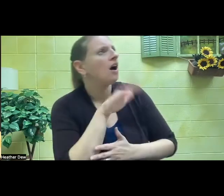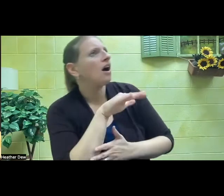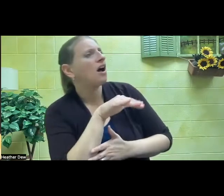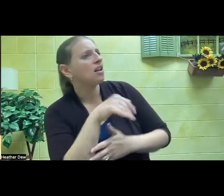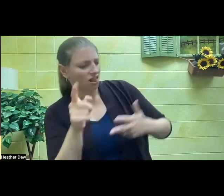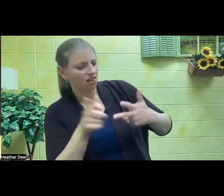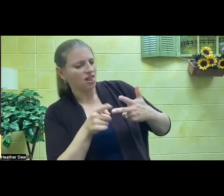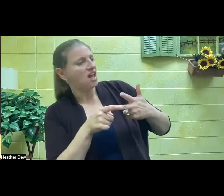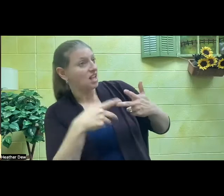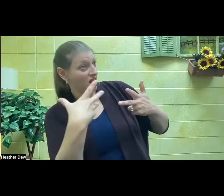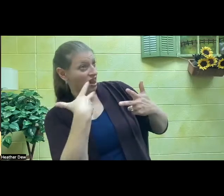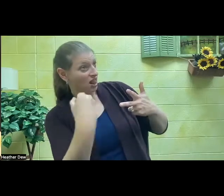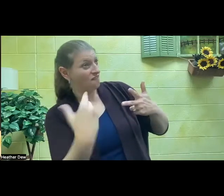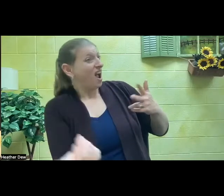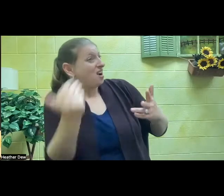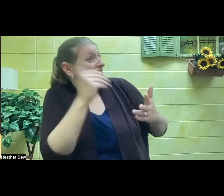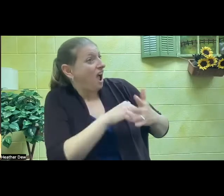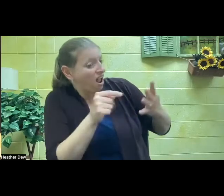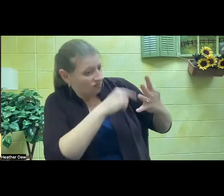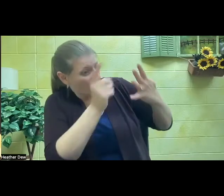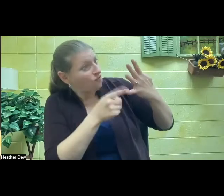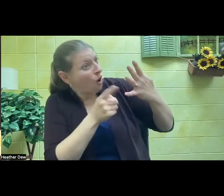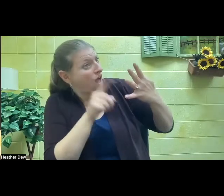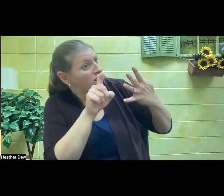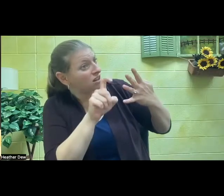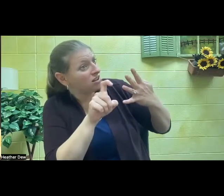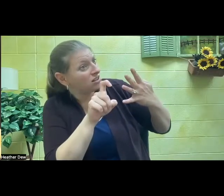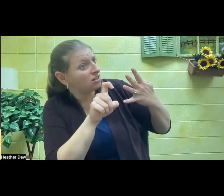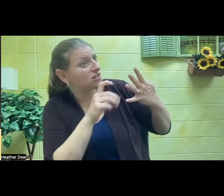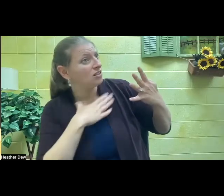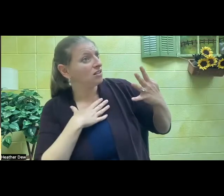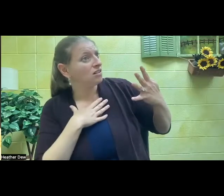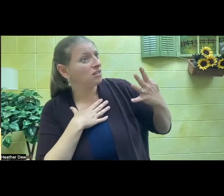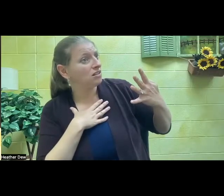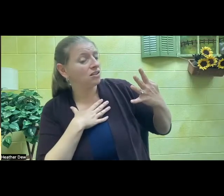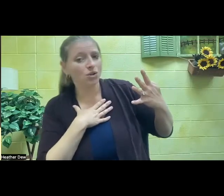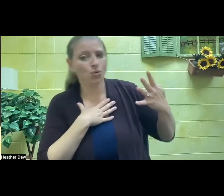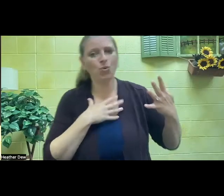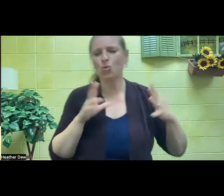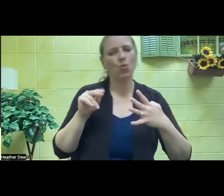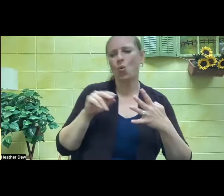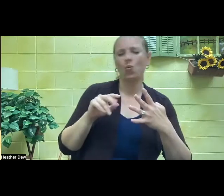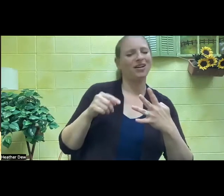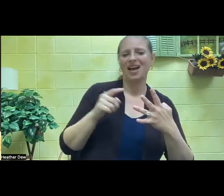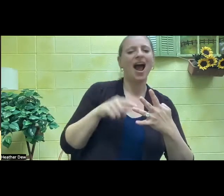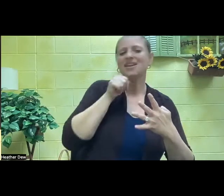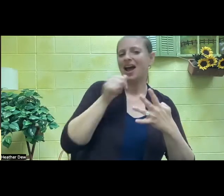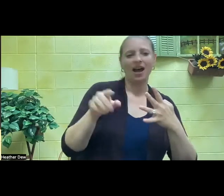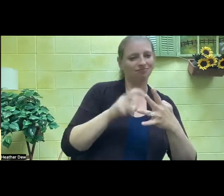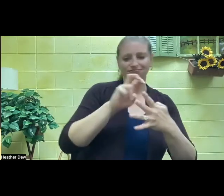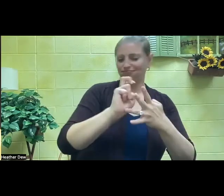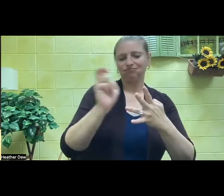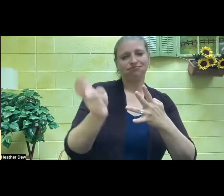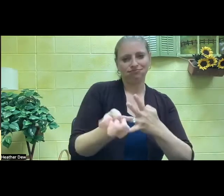asked, worried. "Oh, no, no," he laughed low like a bass. "Here we are free to